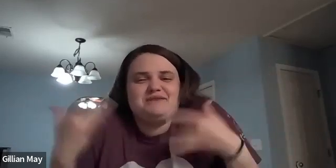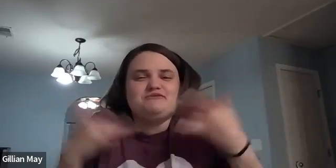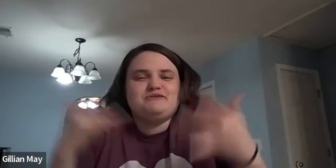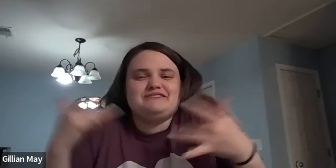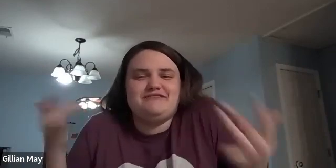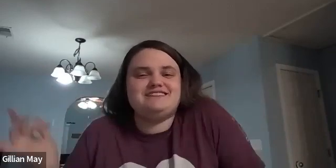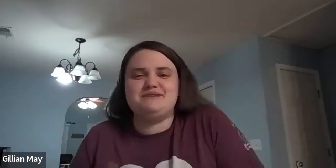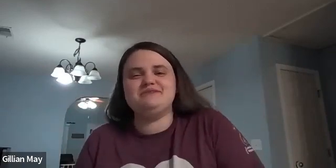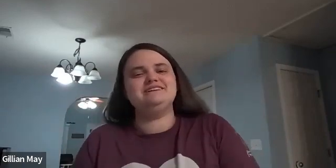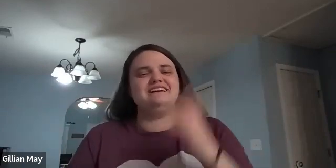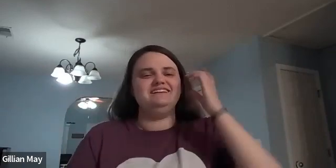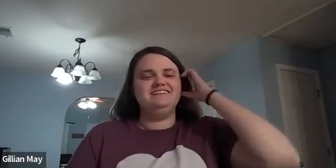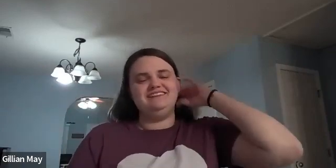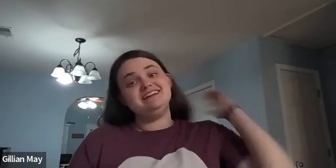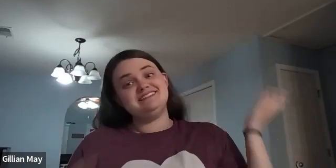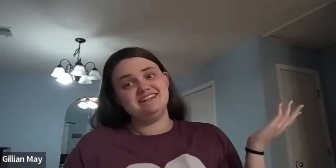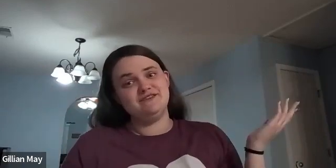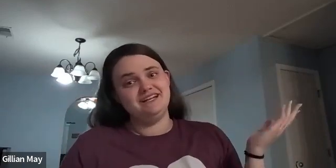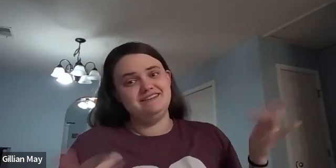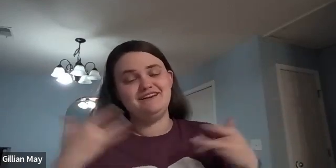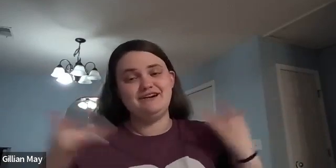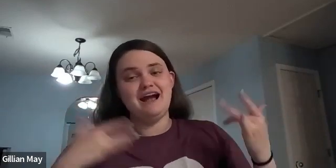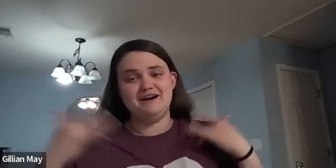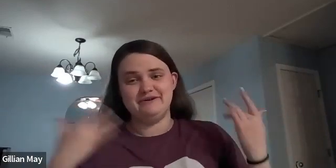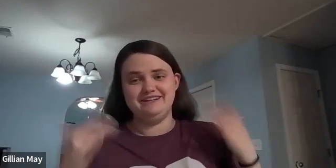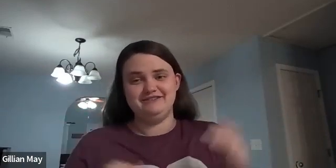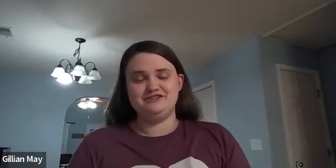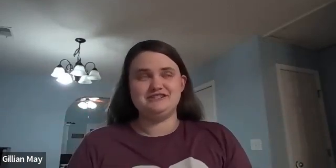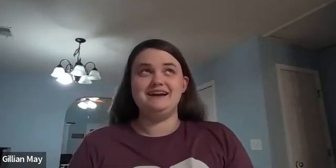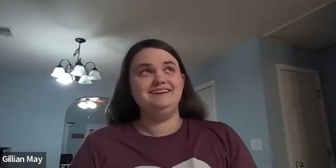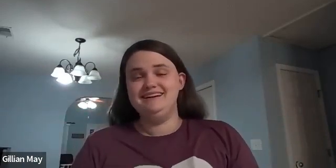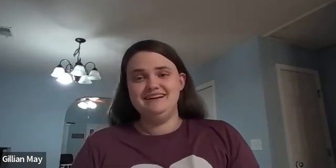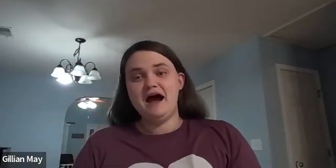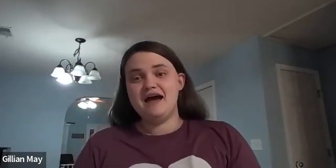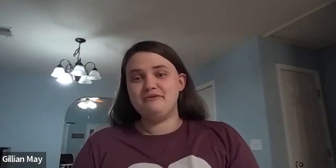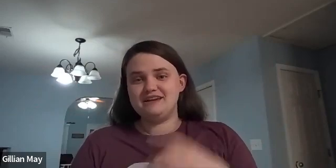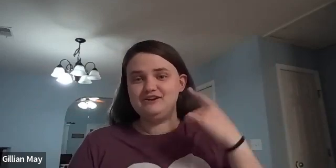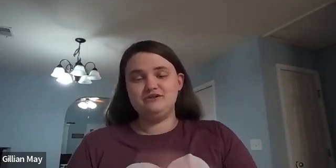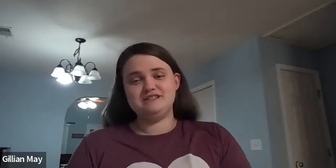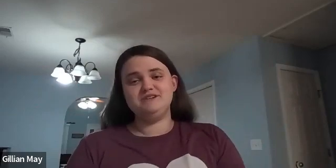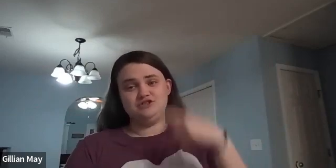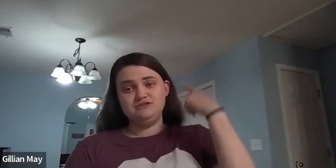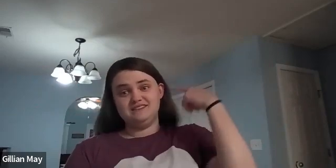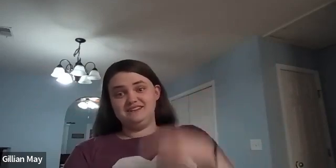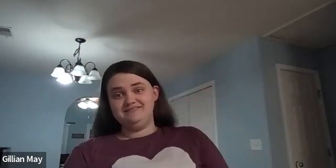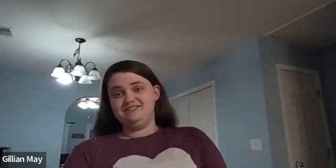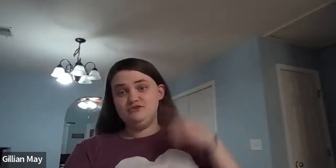going really, really fast when I'm really excited. The kids think it's funny. They crack up when I do it. They're just like, I have one kid who looks at me and goes, you silly, you